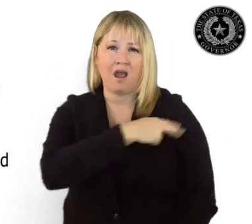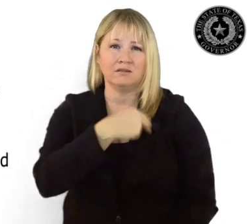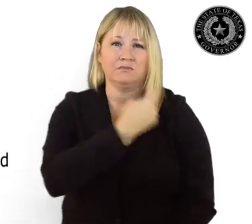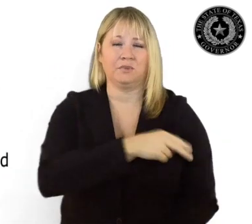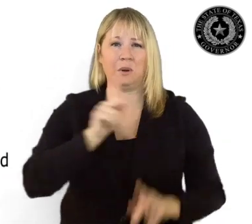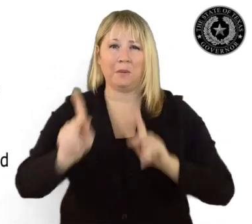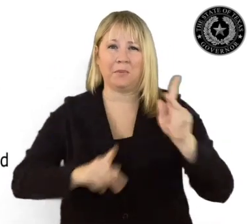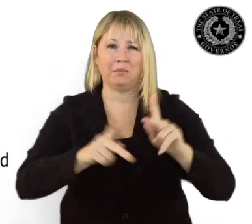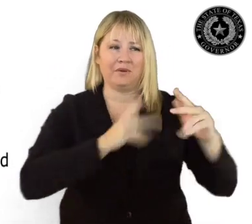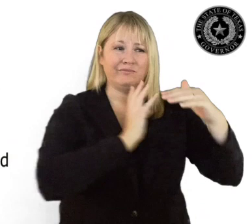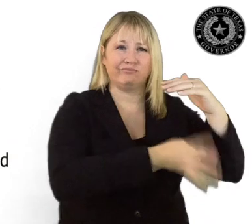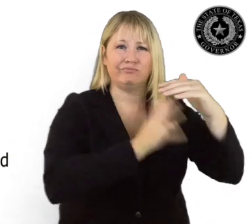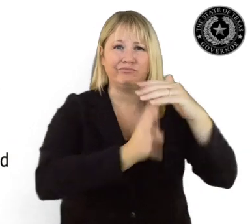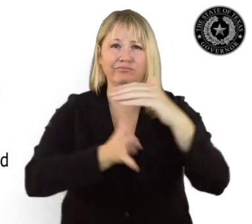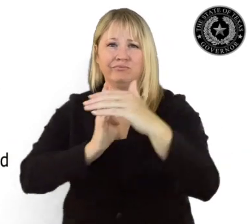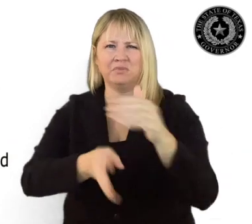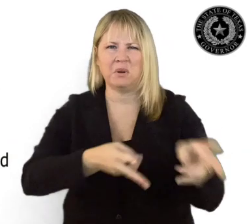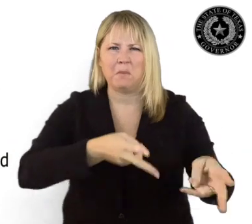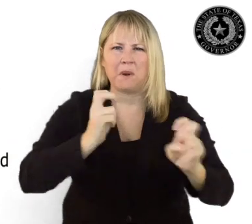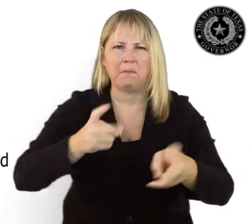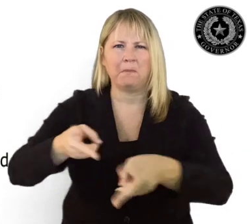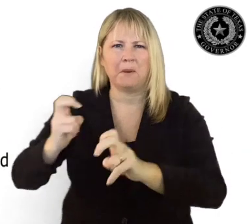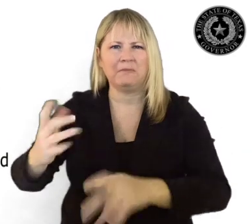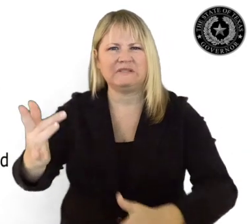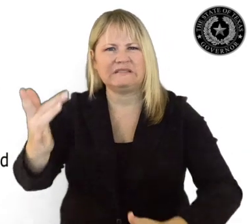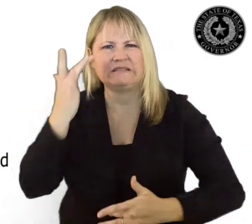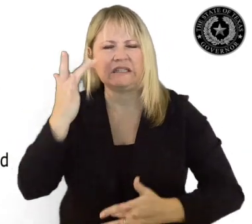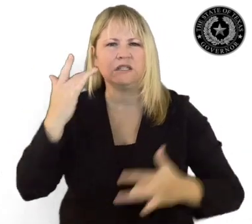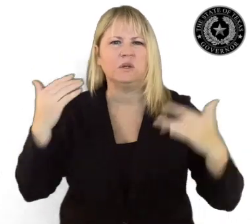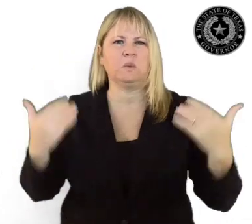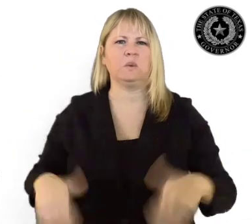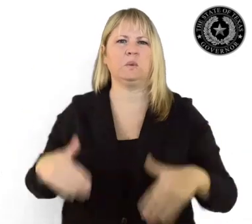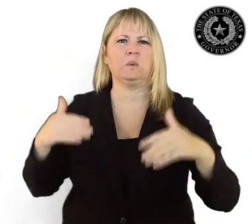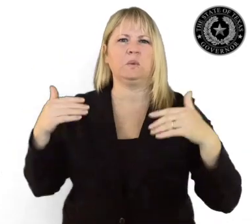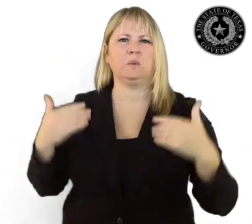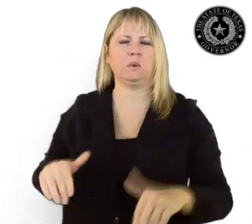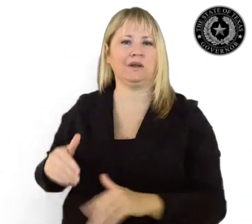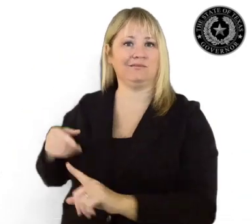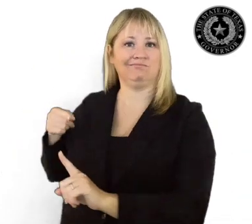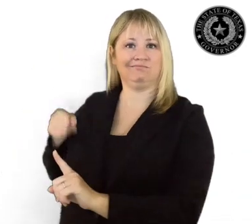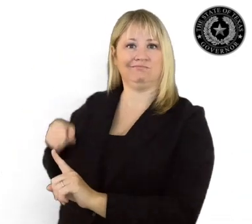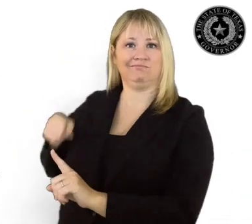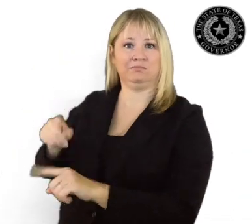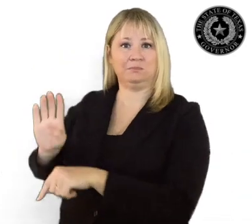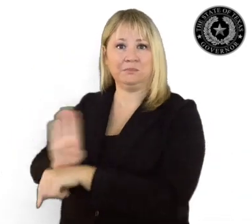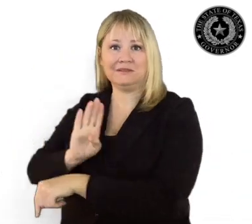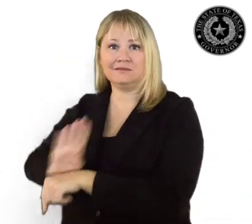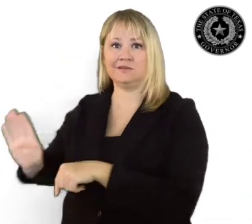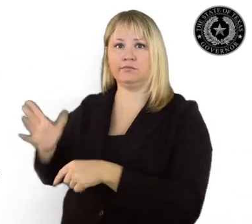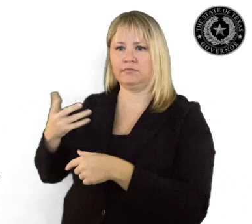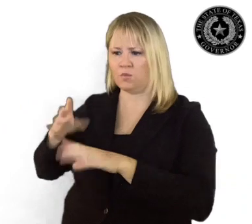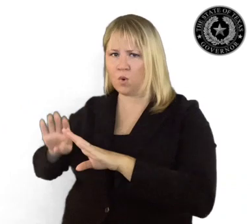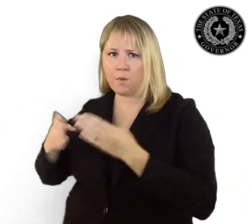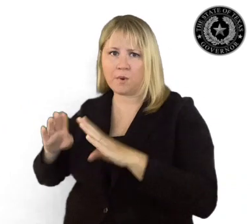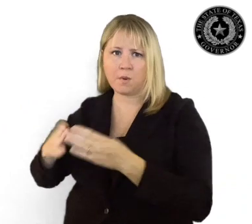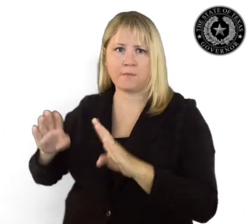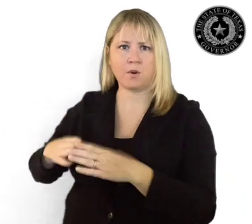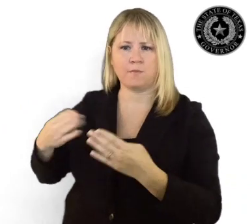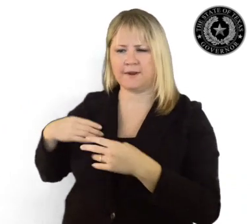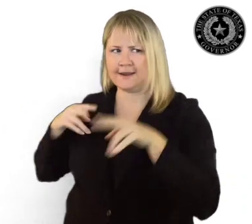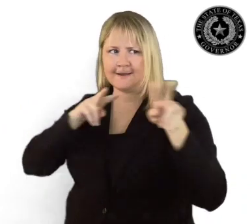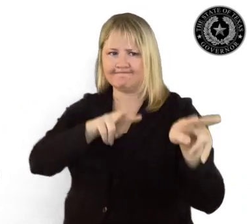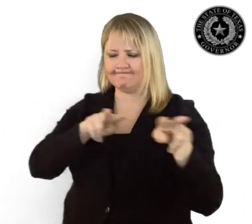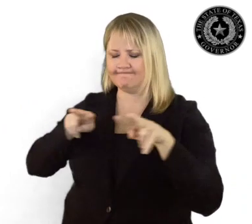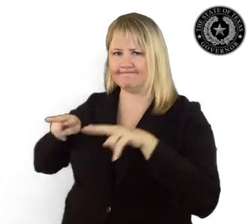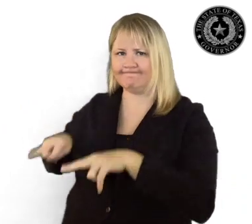hospitalizations, necessitating targeted and temporary adjustments to the reopening plan to achieve the least restrictive means for